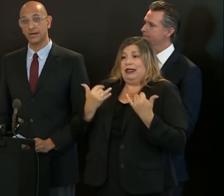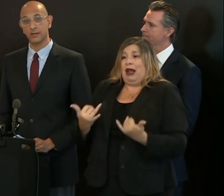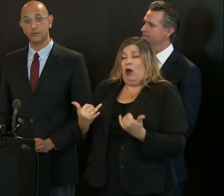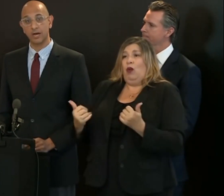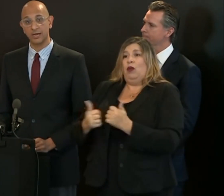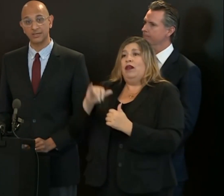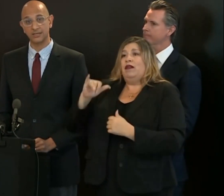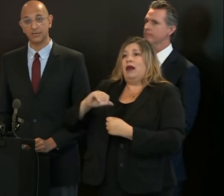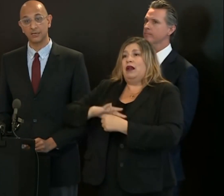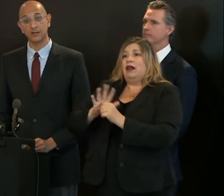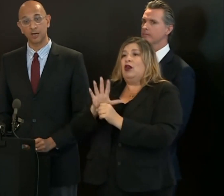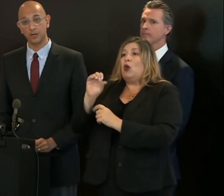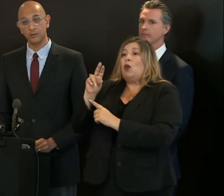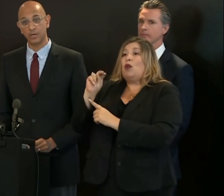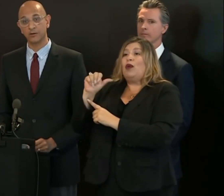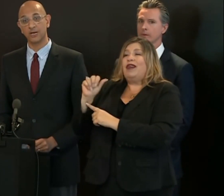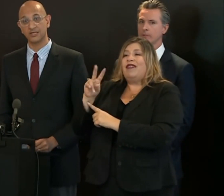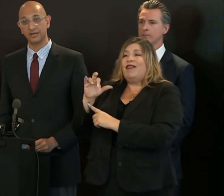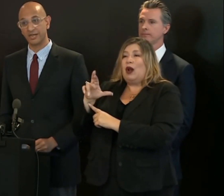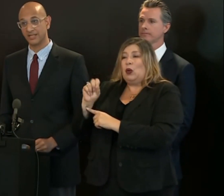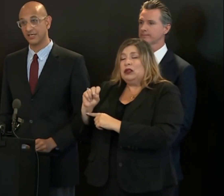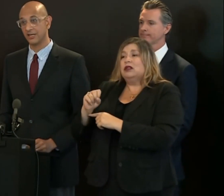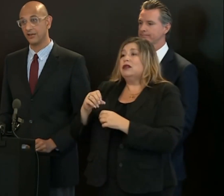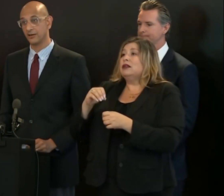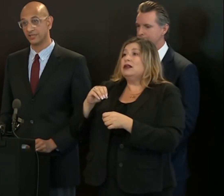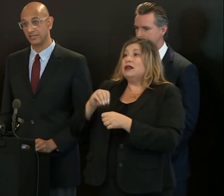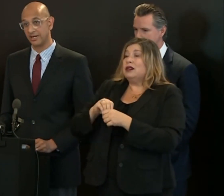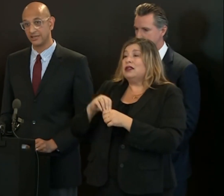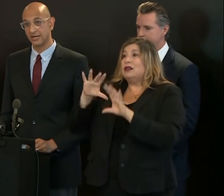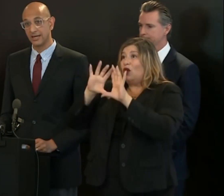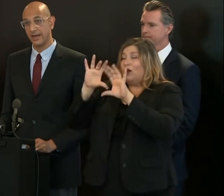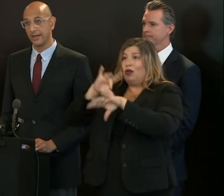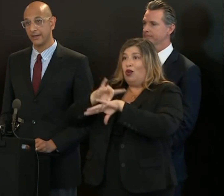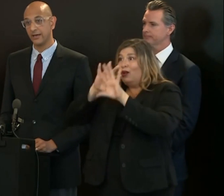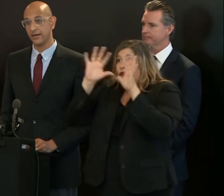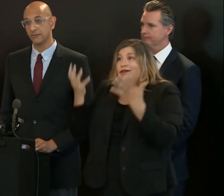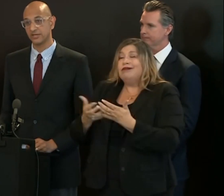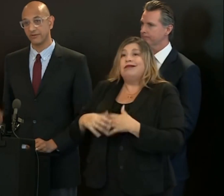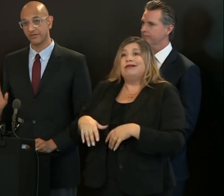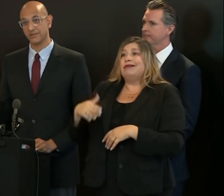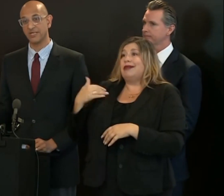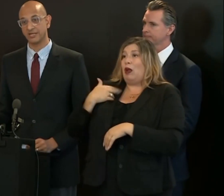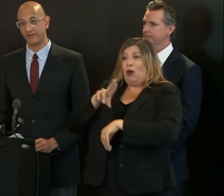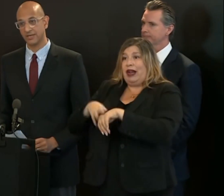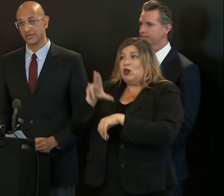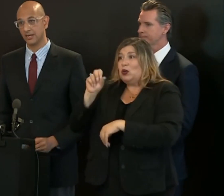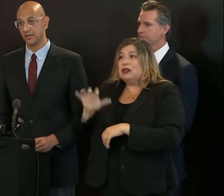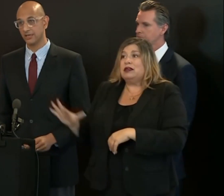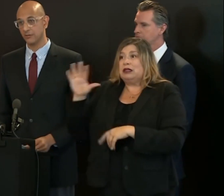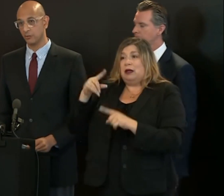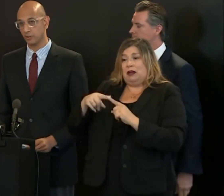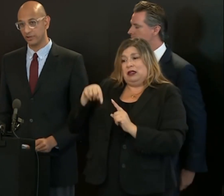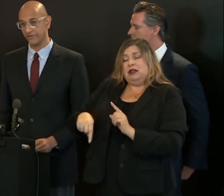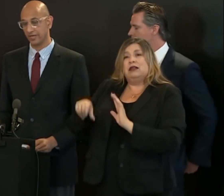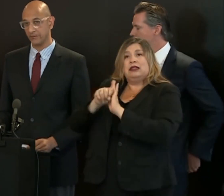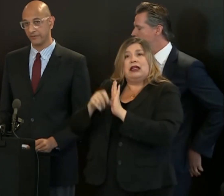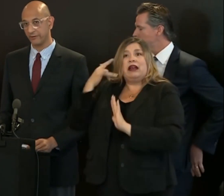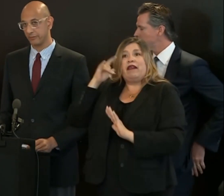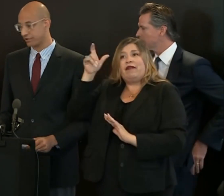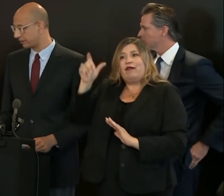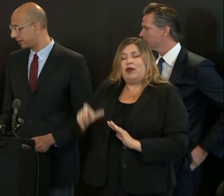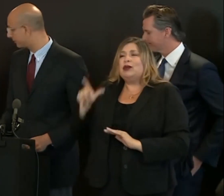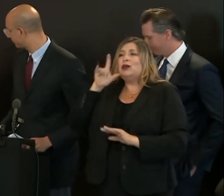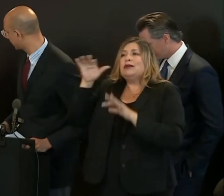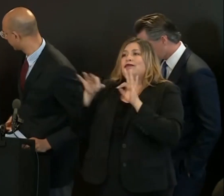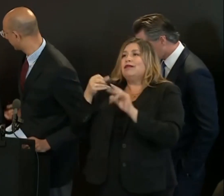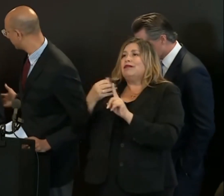coronavirus across the globe, across the nation, in our state, and some of the specifics on the important development